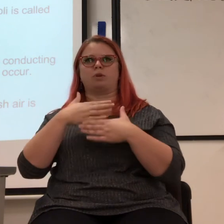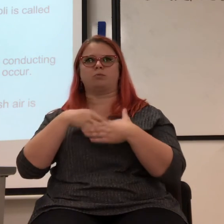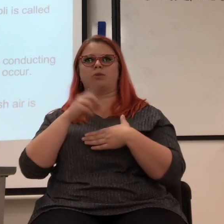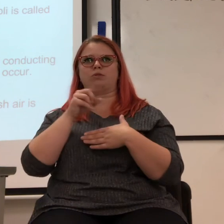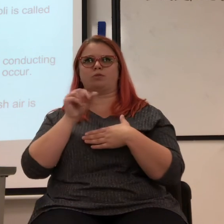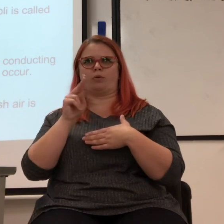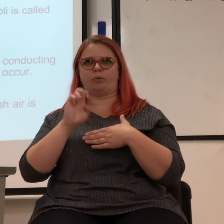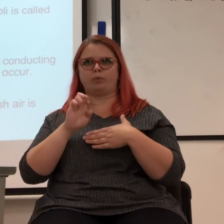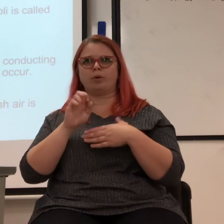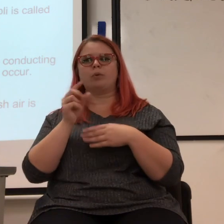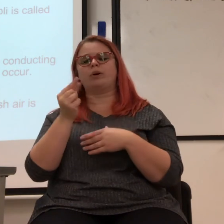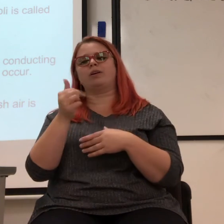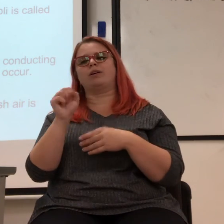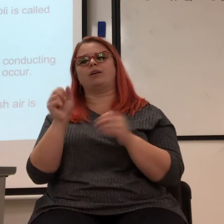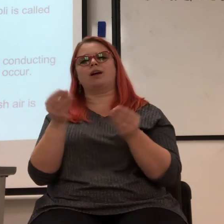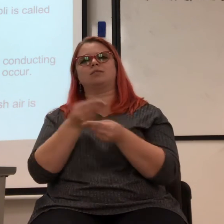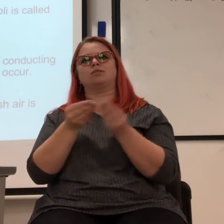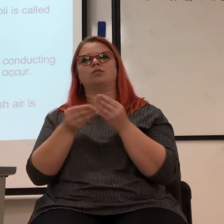exchange.